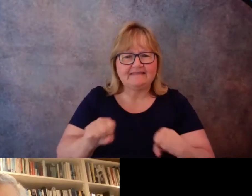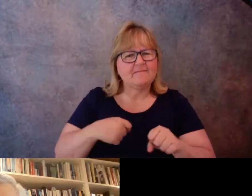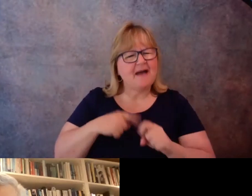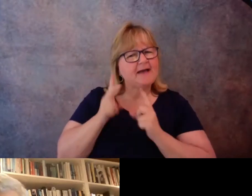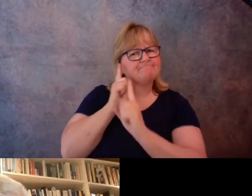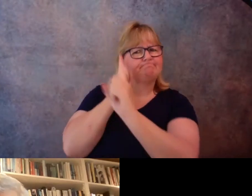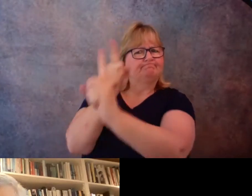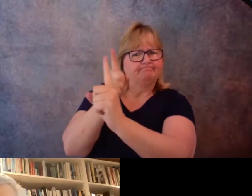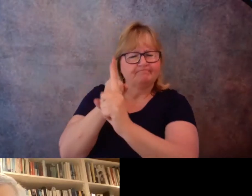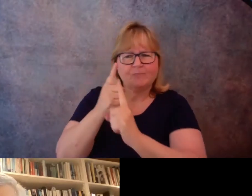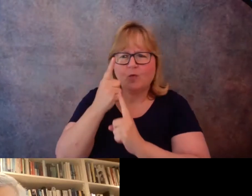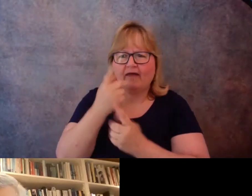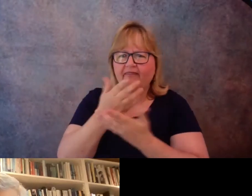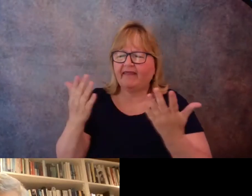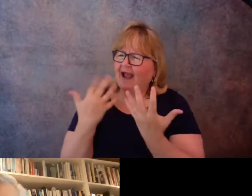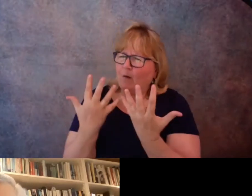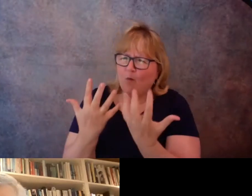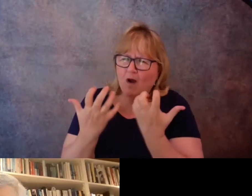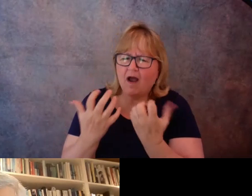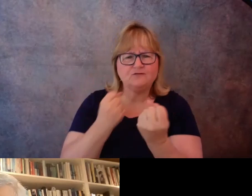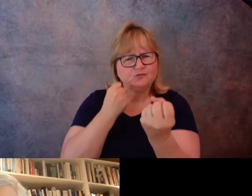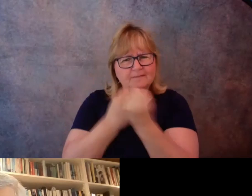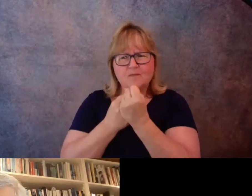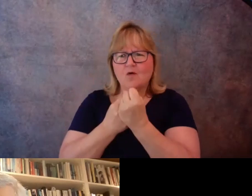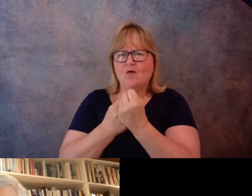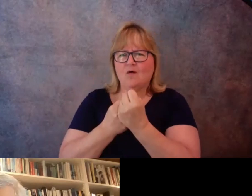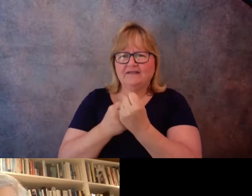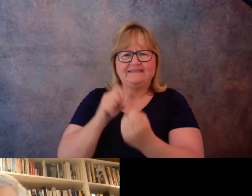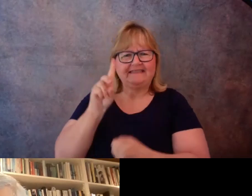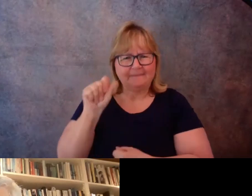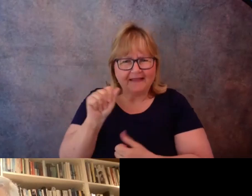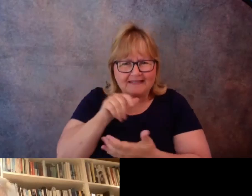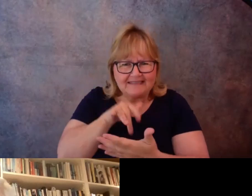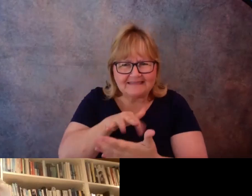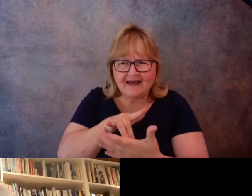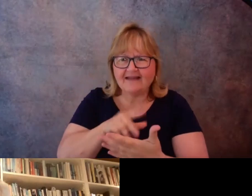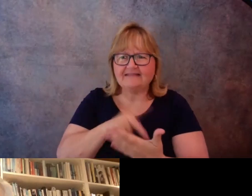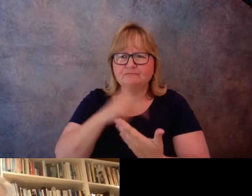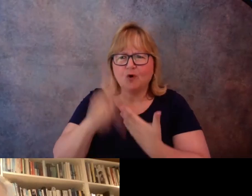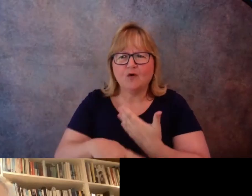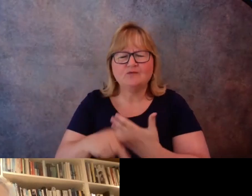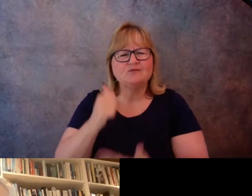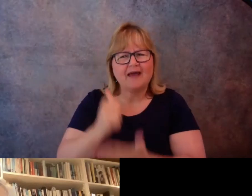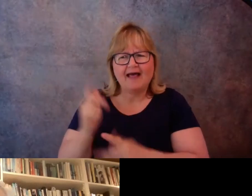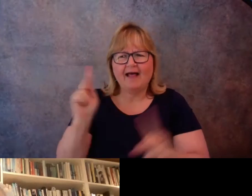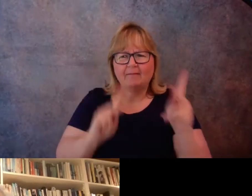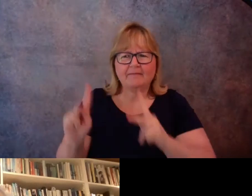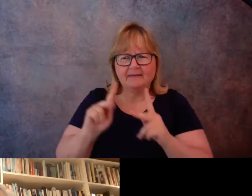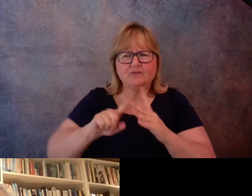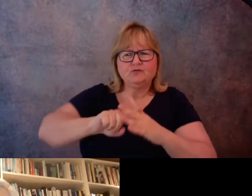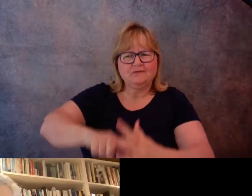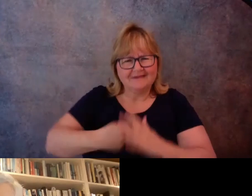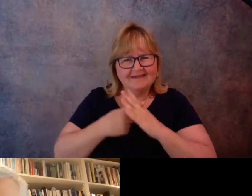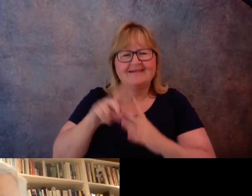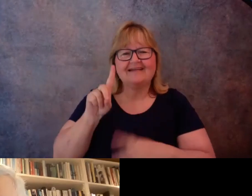do around the world is support disability studies programs to help people initiate disability